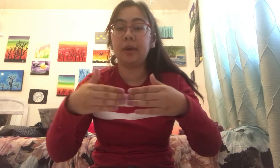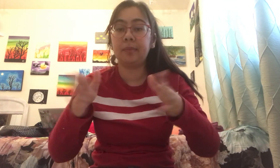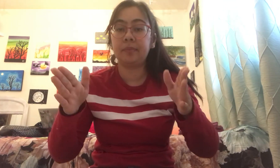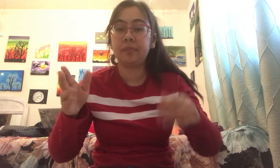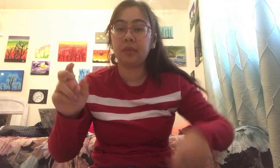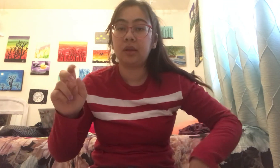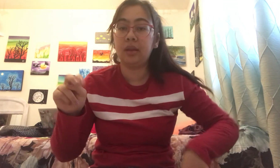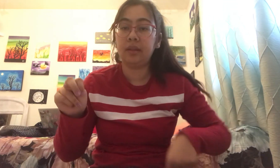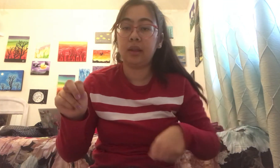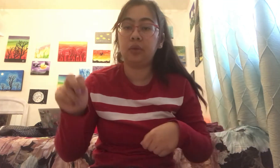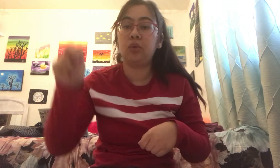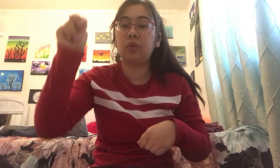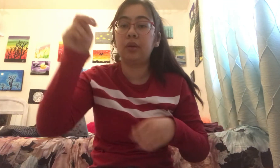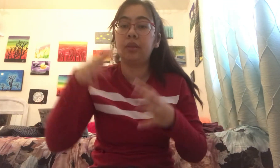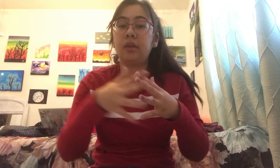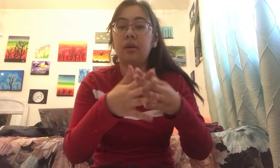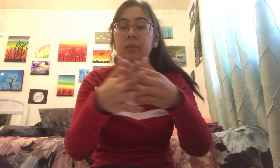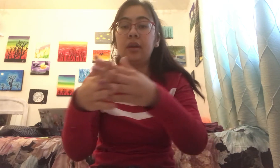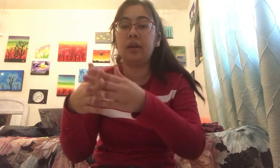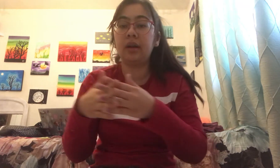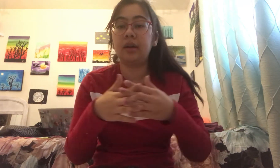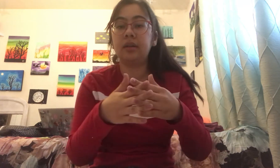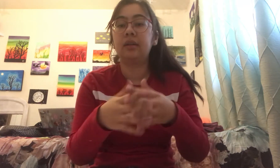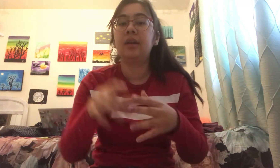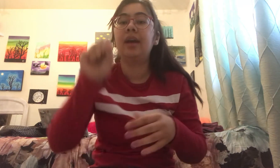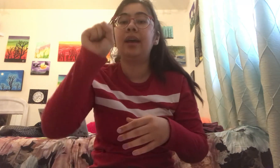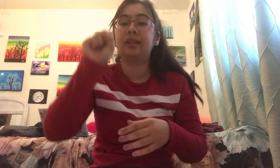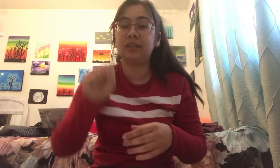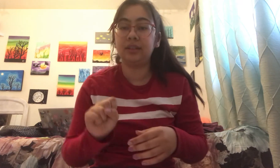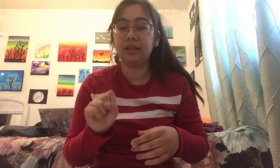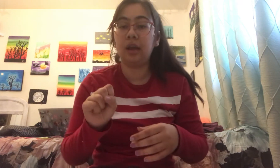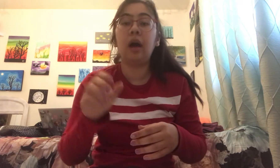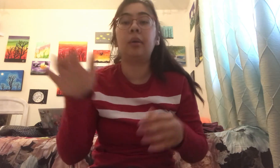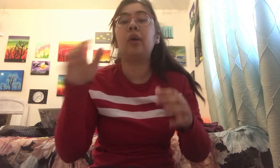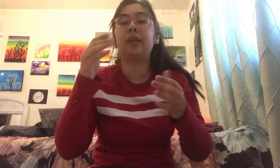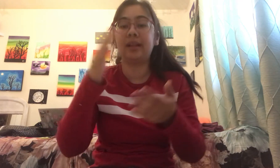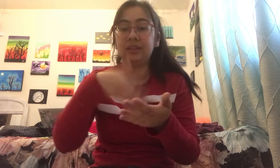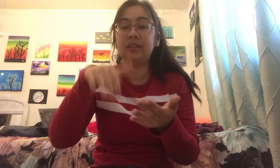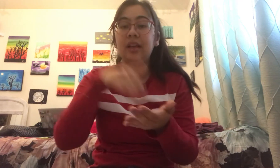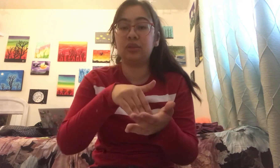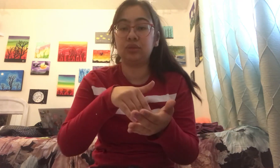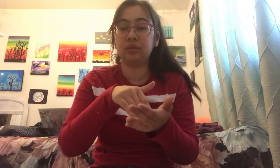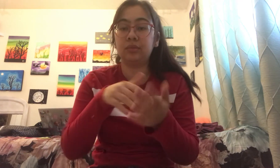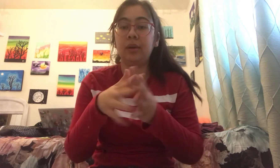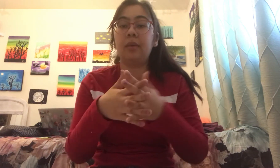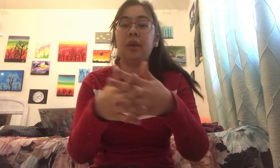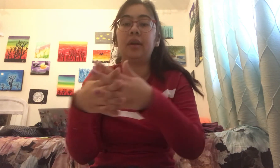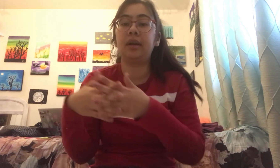then North America and oh and then Central America